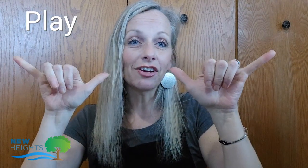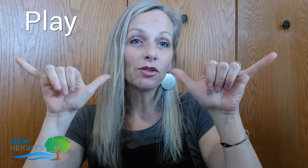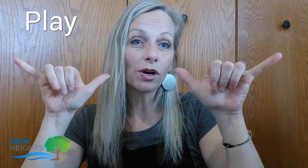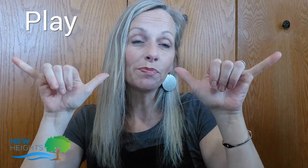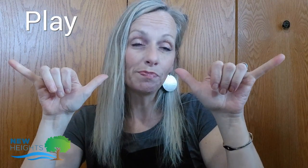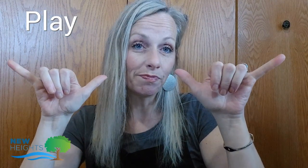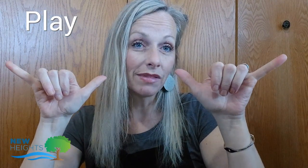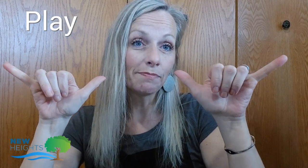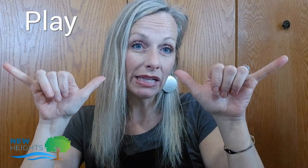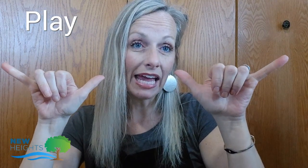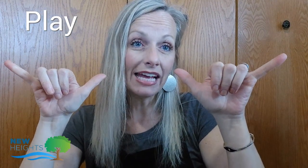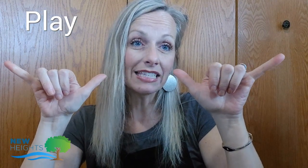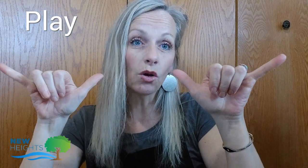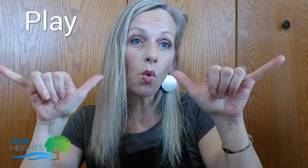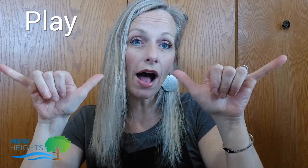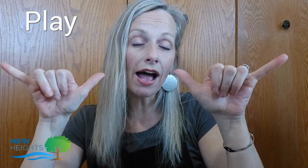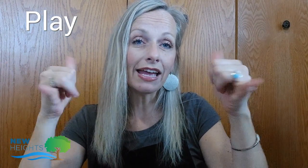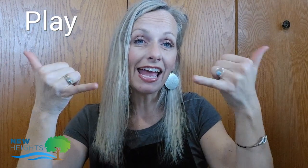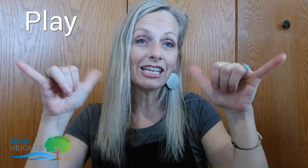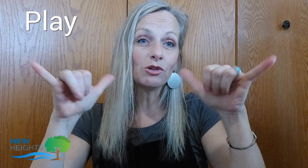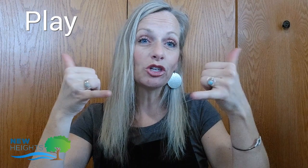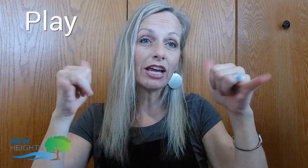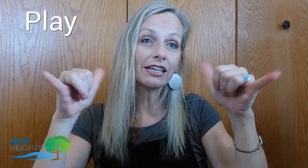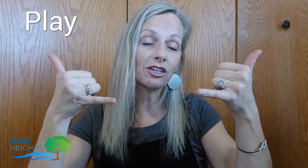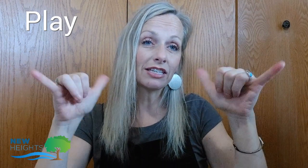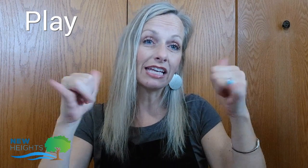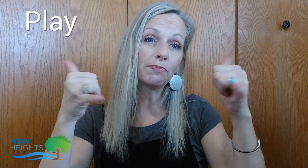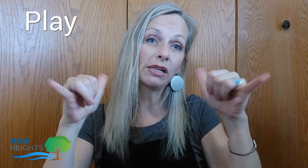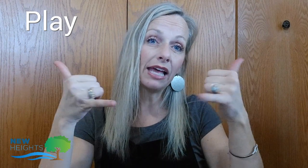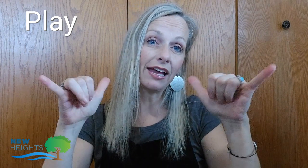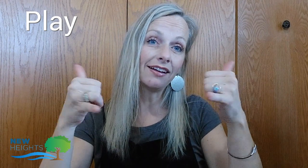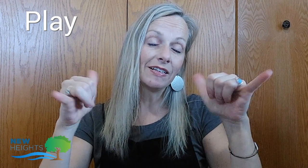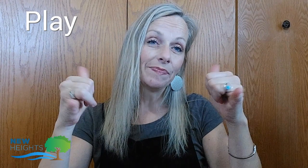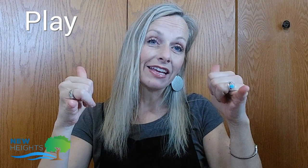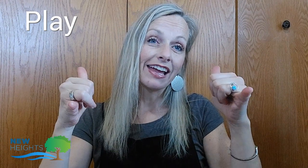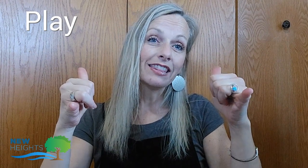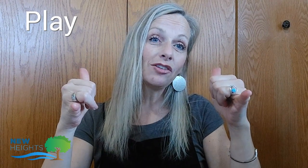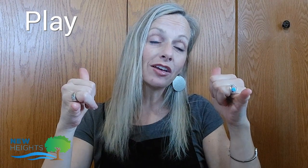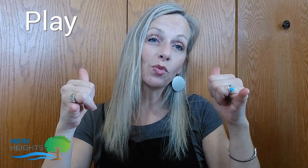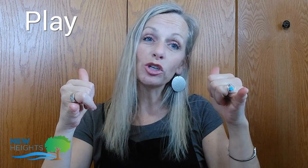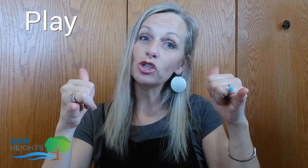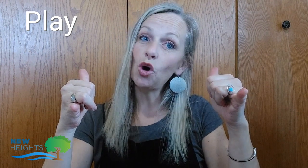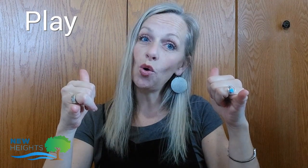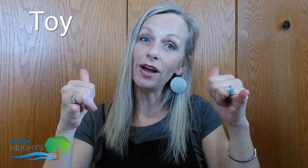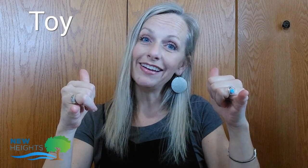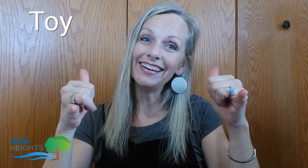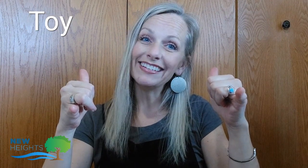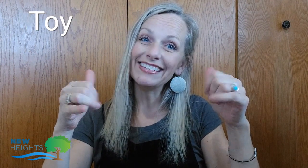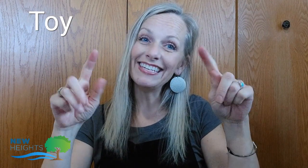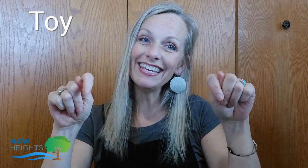in the word play. It's the Y. And you shake it to your sides, play. And then you think of the word toy, and it's a